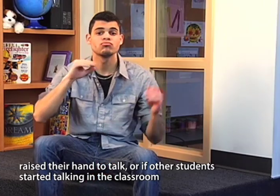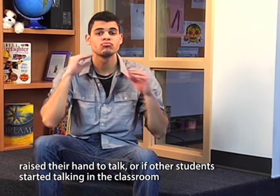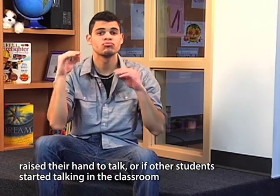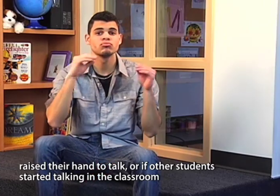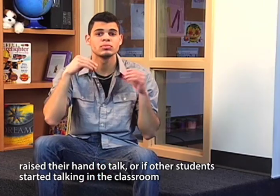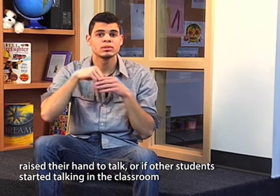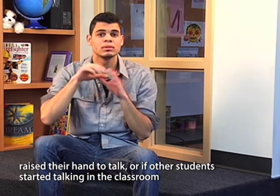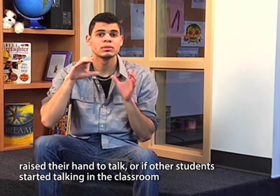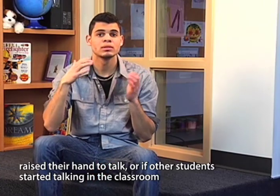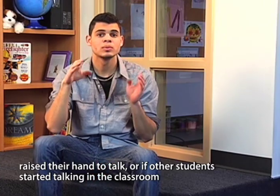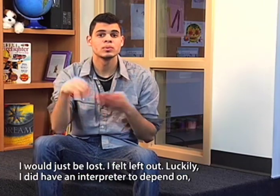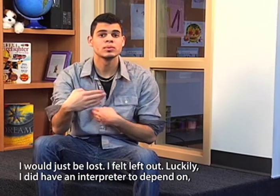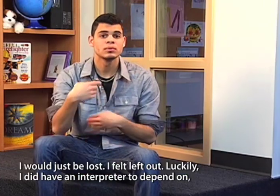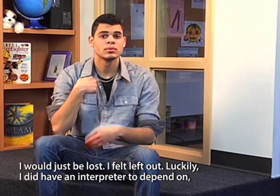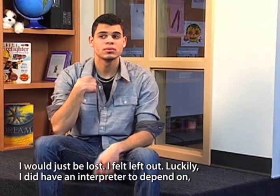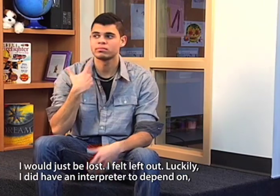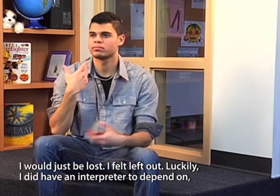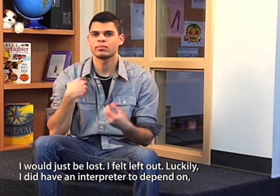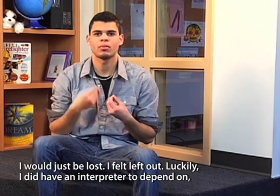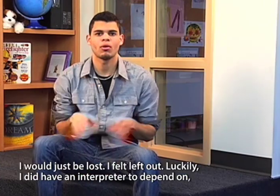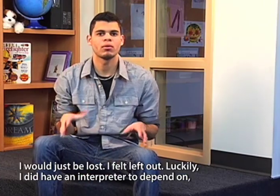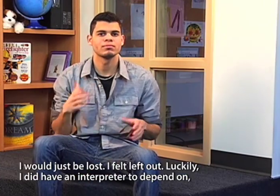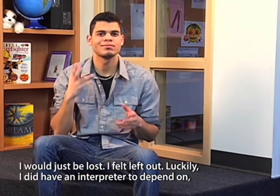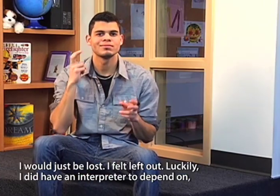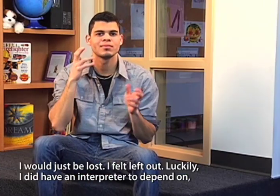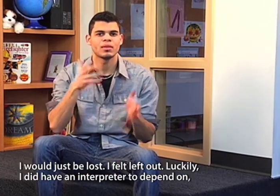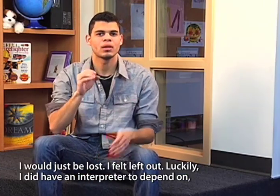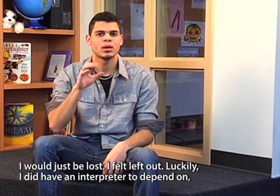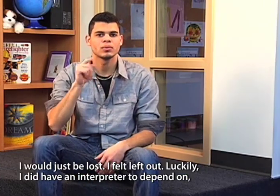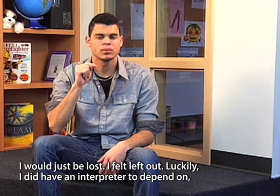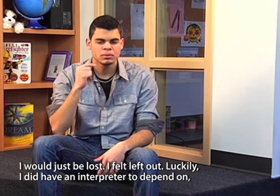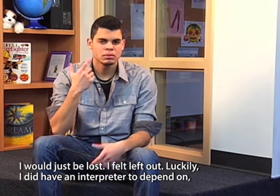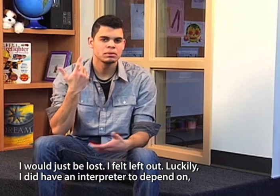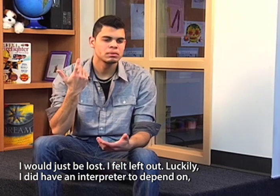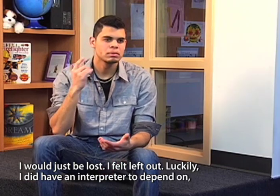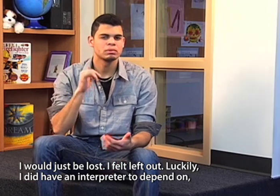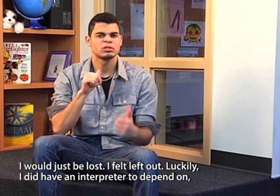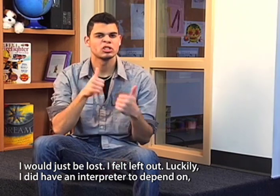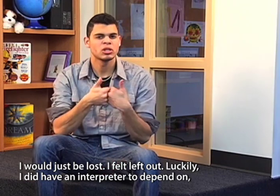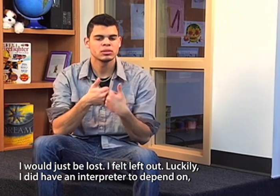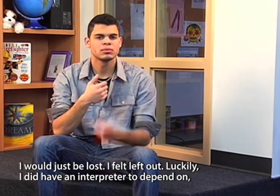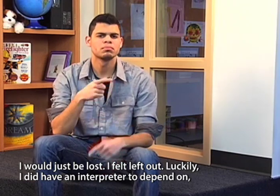students started talking in the classroom, I would just be lost. I felt left out.